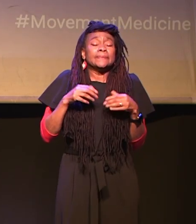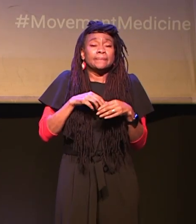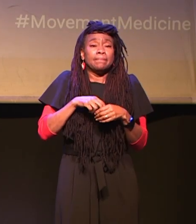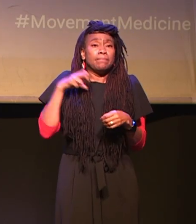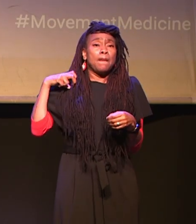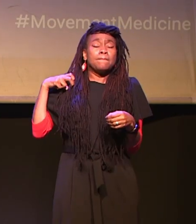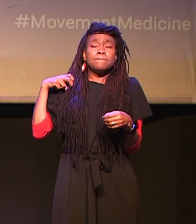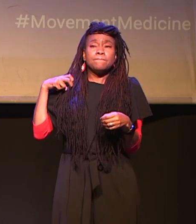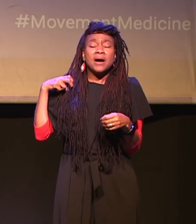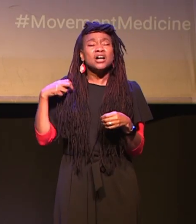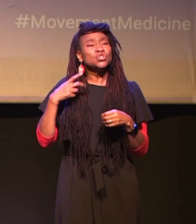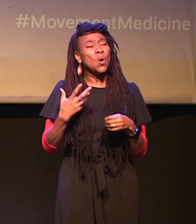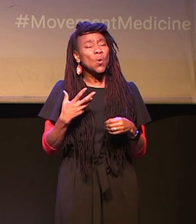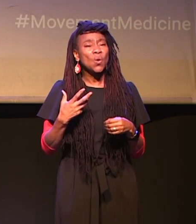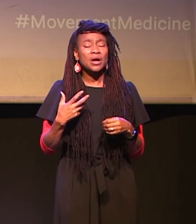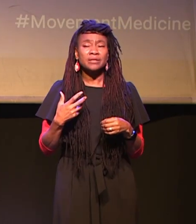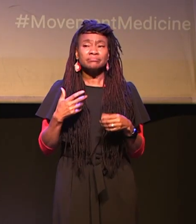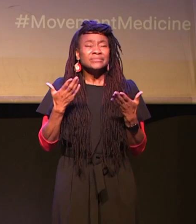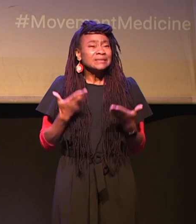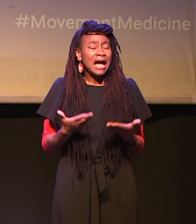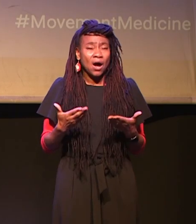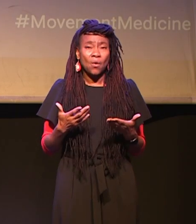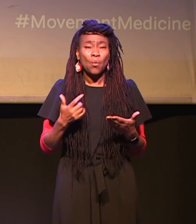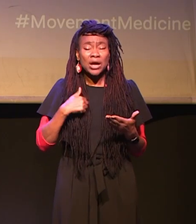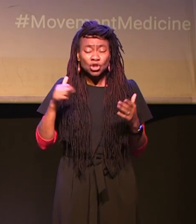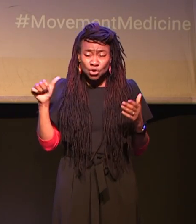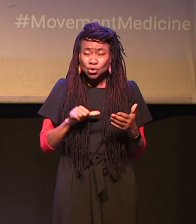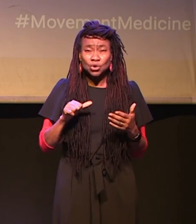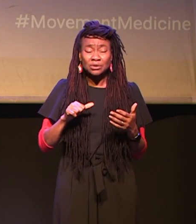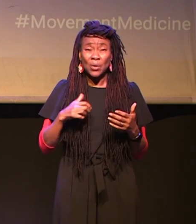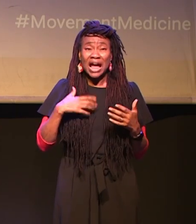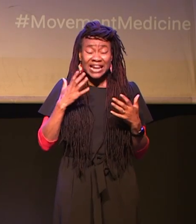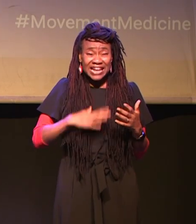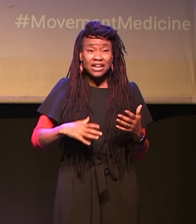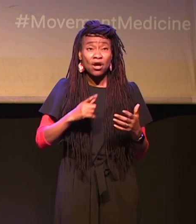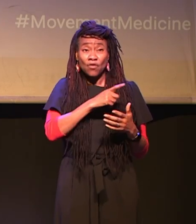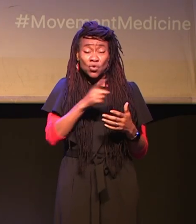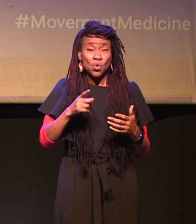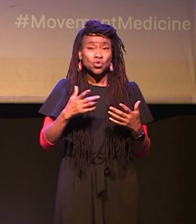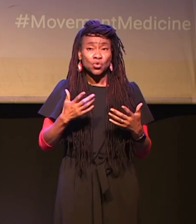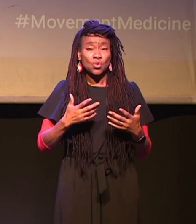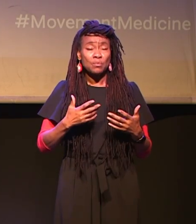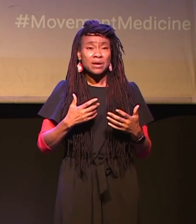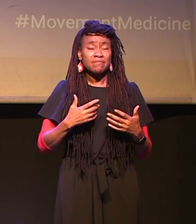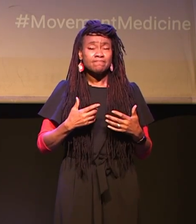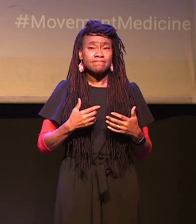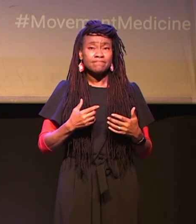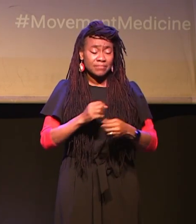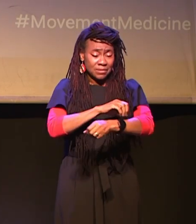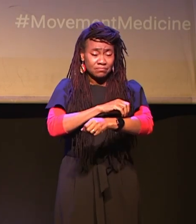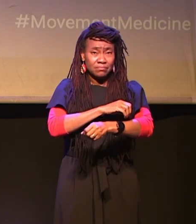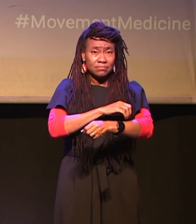a generosity, a fierce generosity in this time, because that's what we're going to need. And we're going to need folks to be